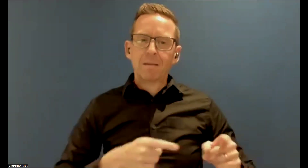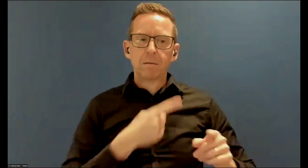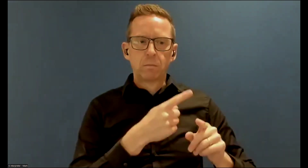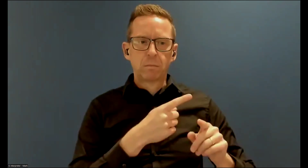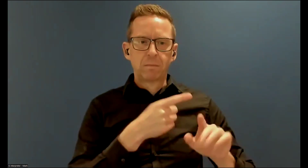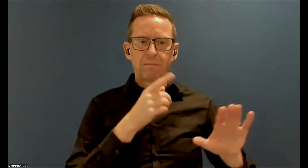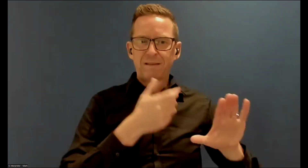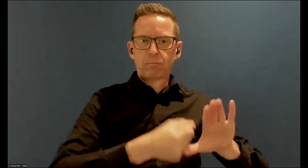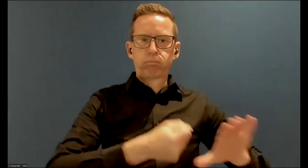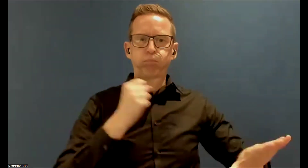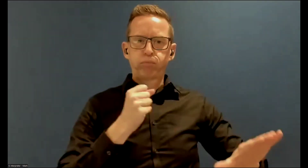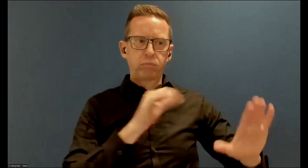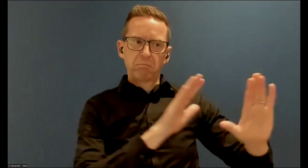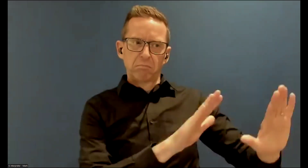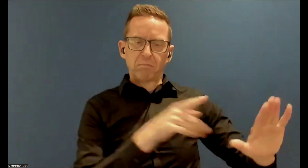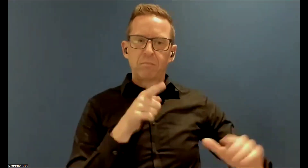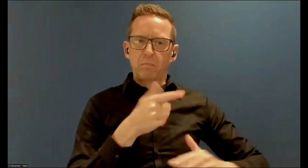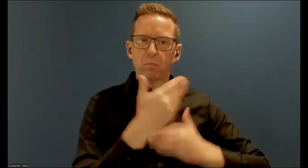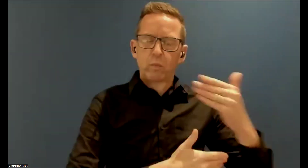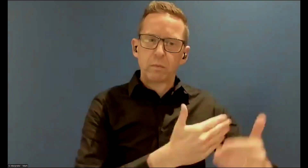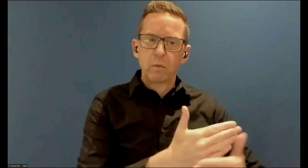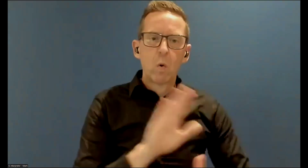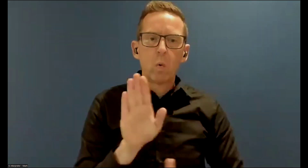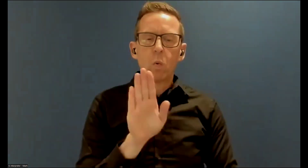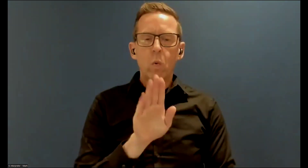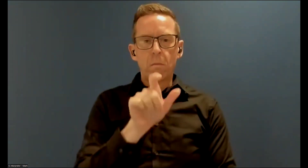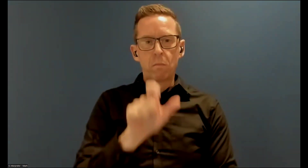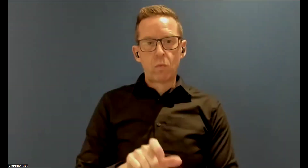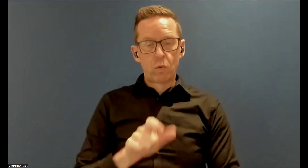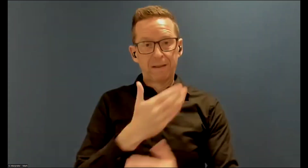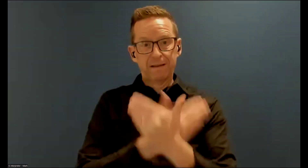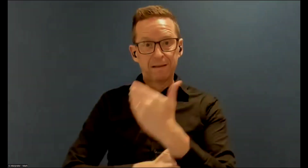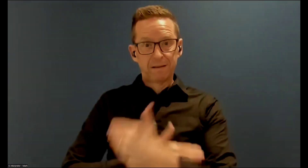meaning that no person with a disability shall be,